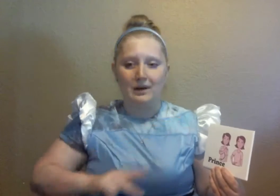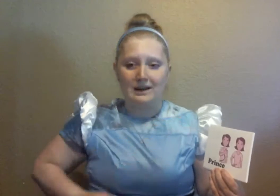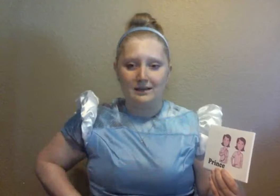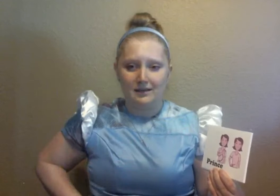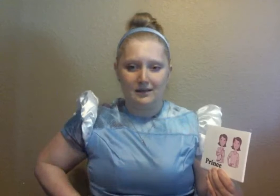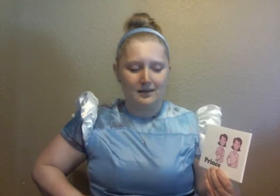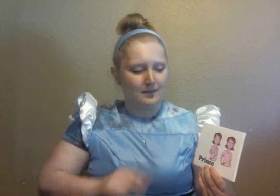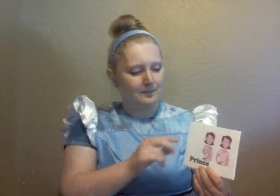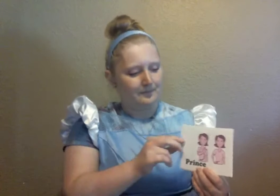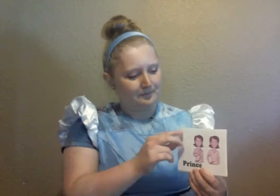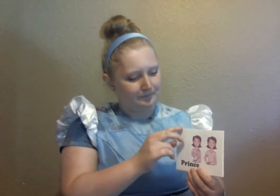prince.